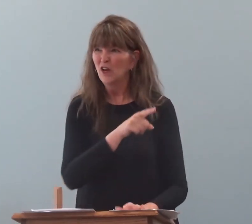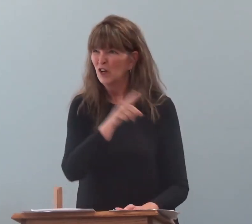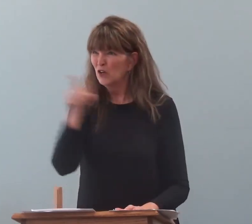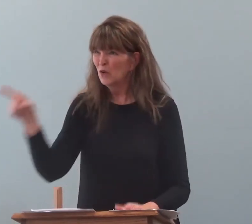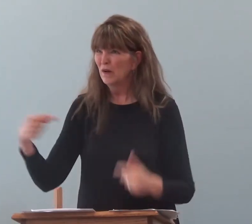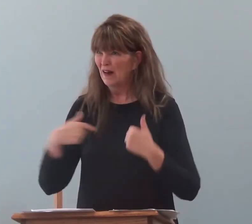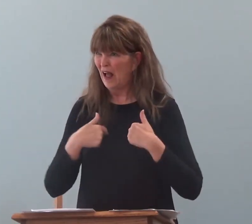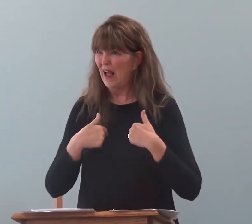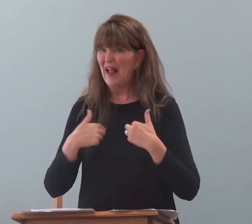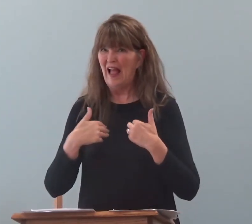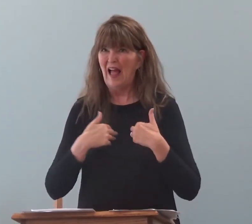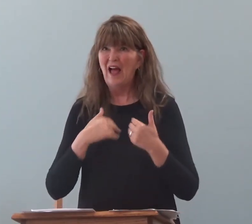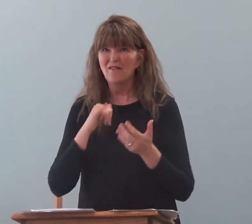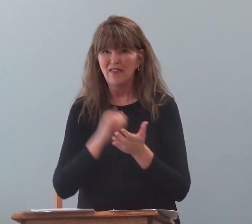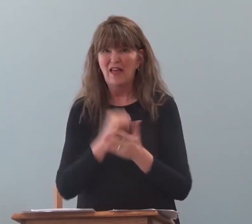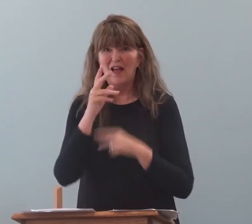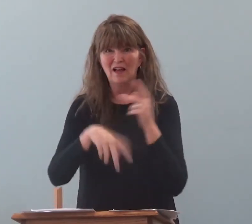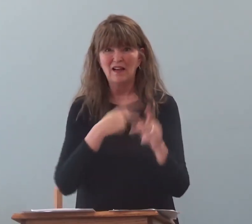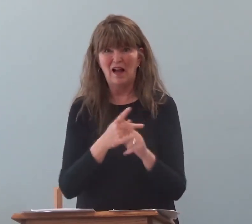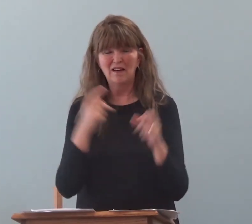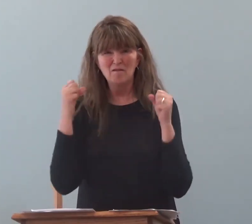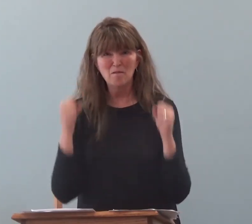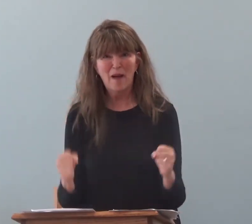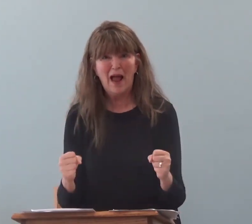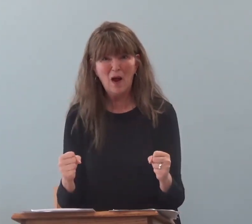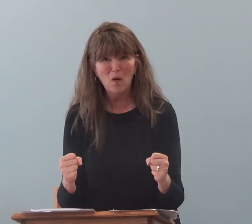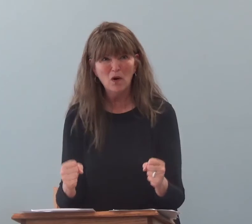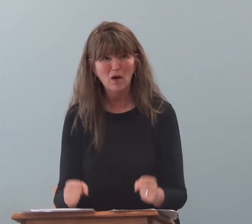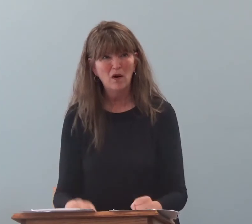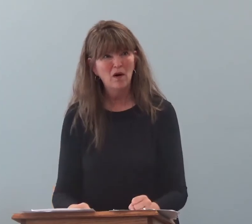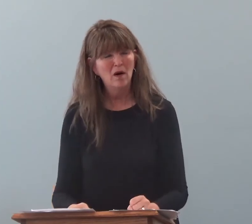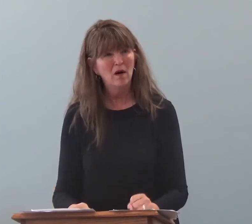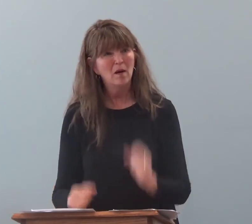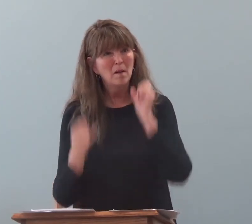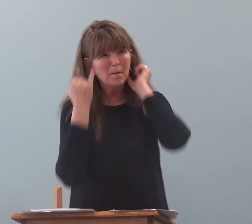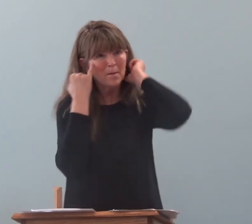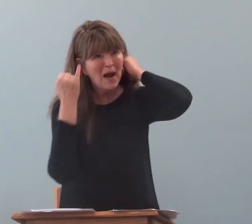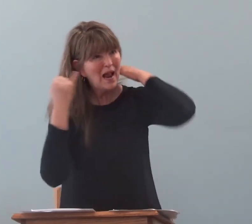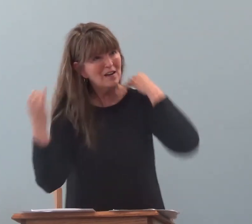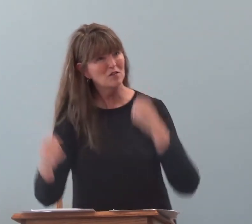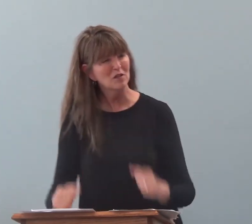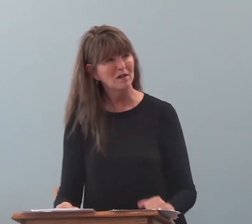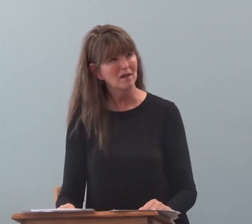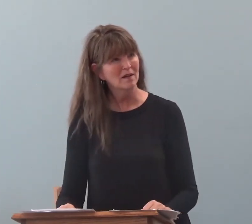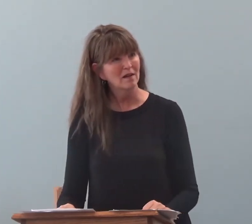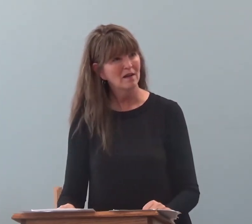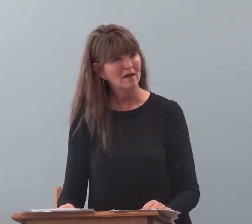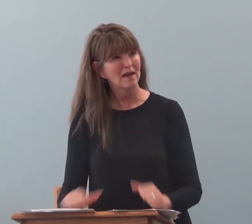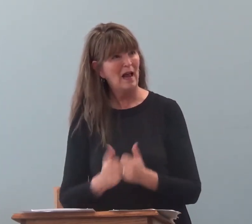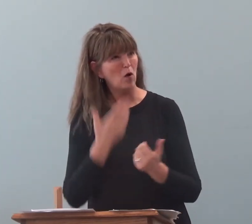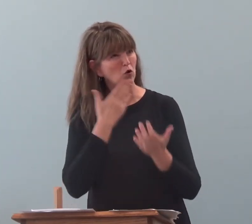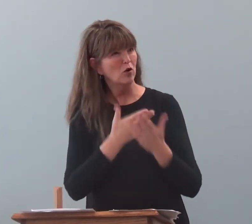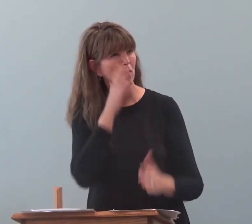self-esteem. You and I have that kind of power. Think about